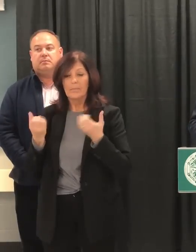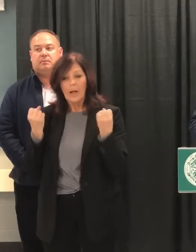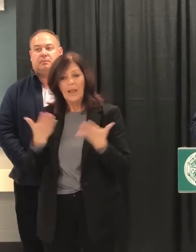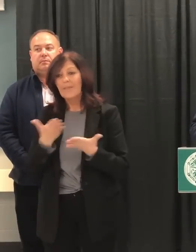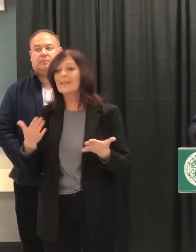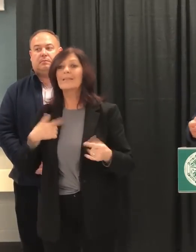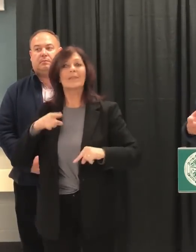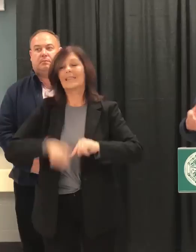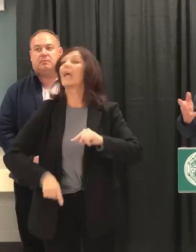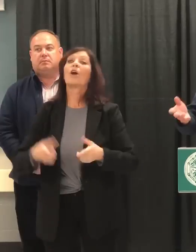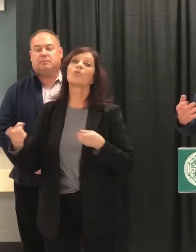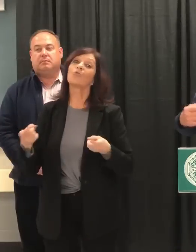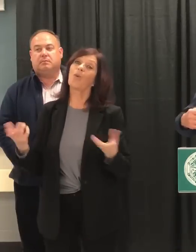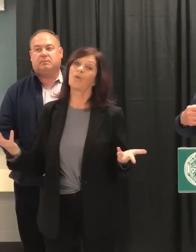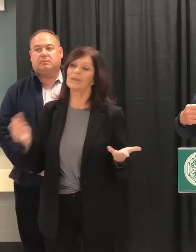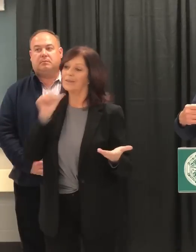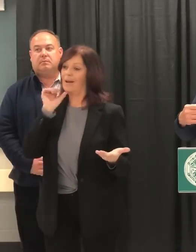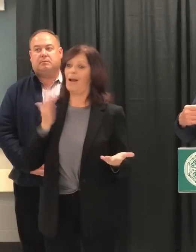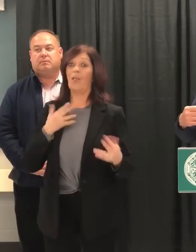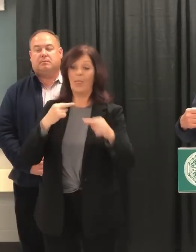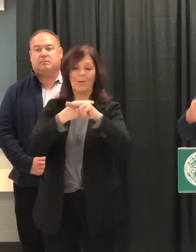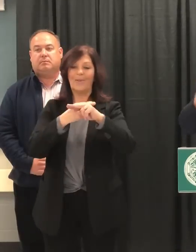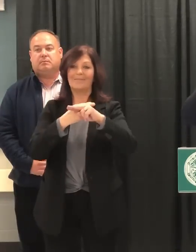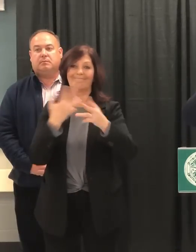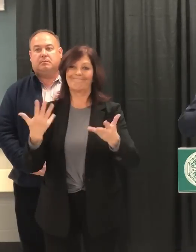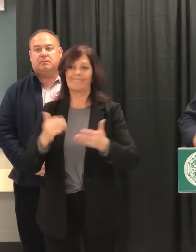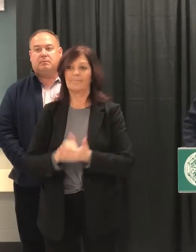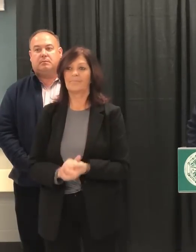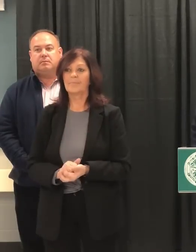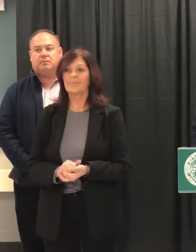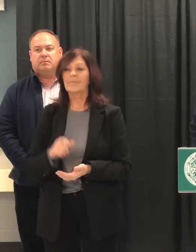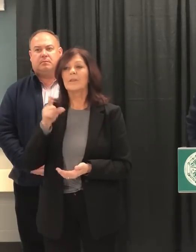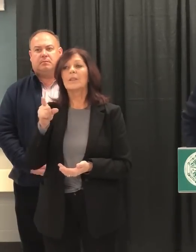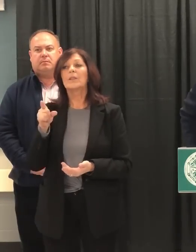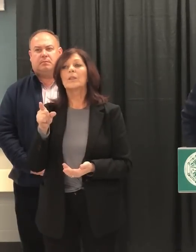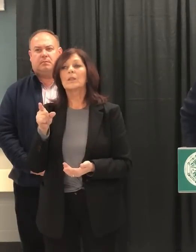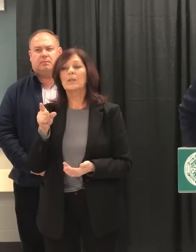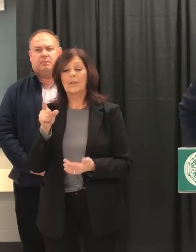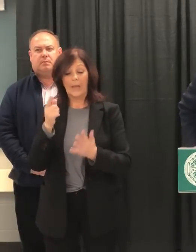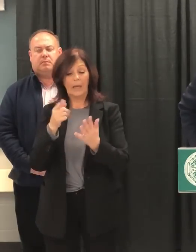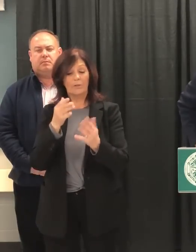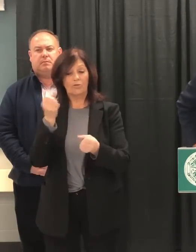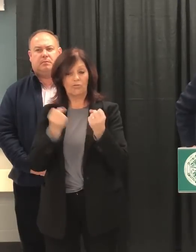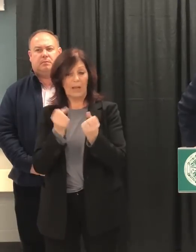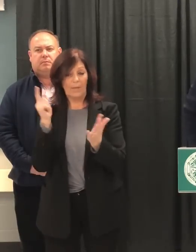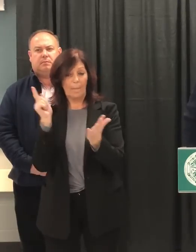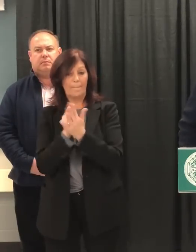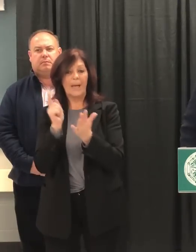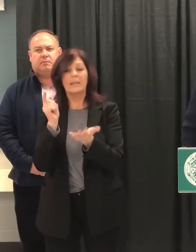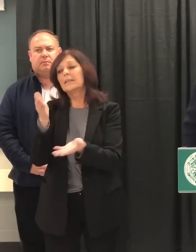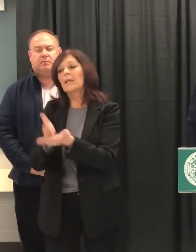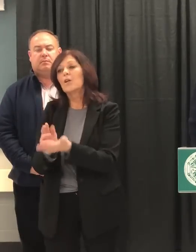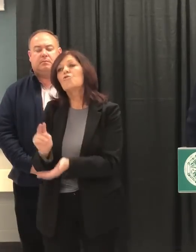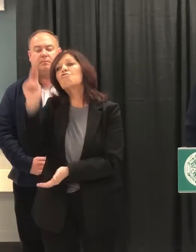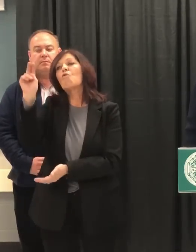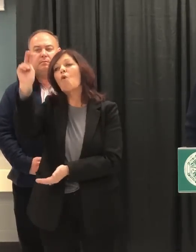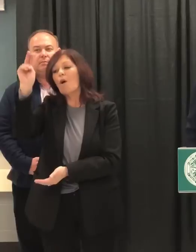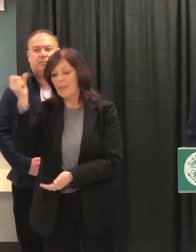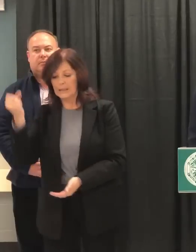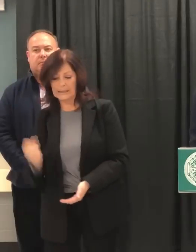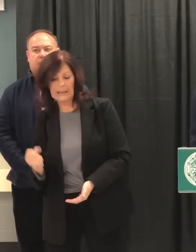we can't control when it's out of our hands, like the thruway. Yes. You removed the travel ban in certain northern and southern areas